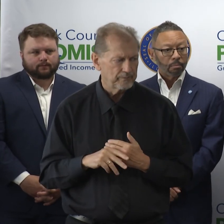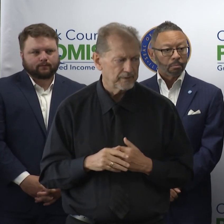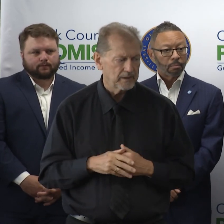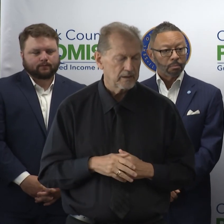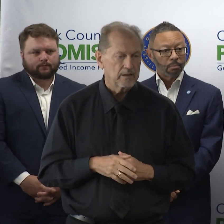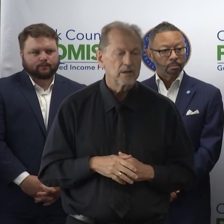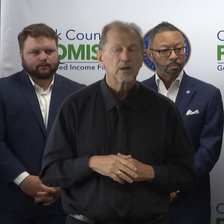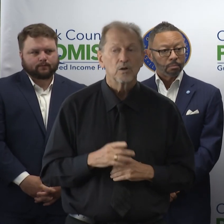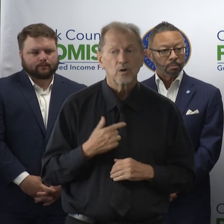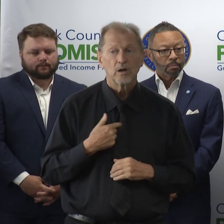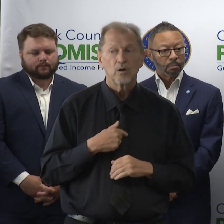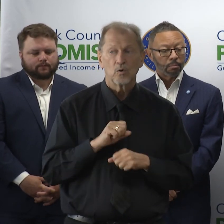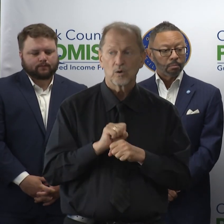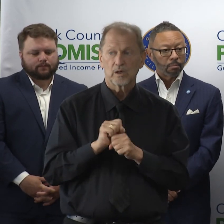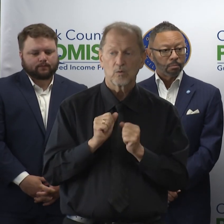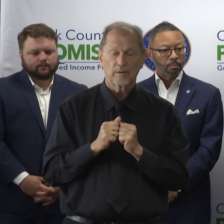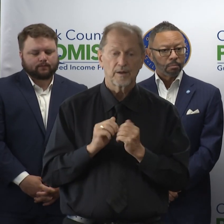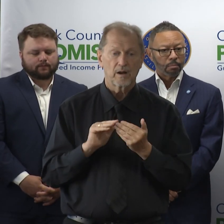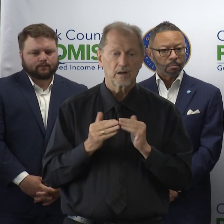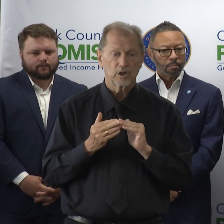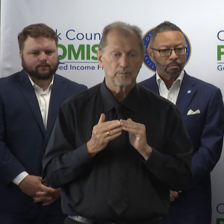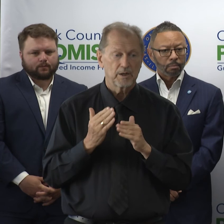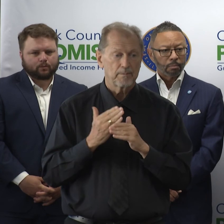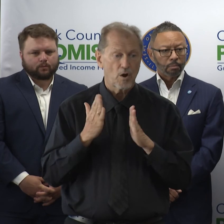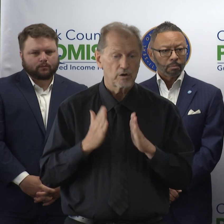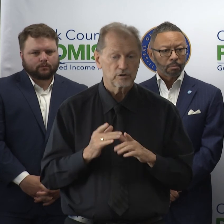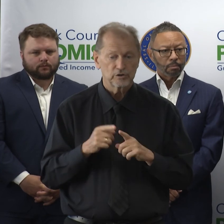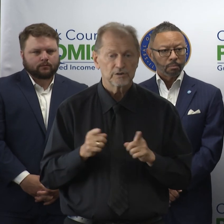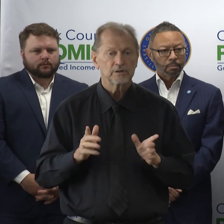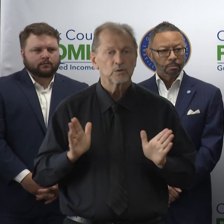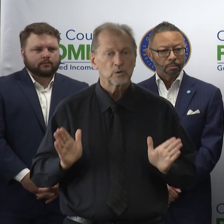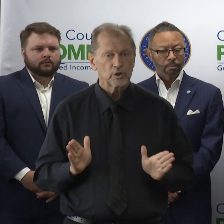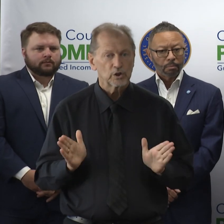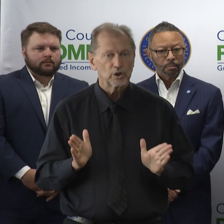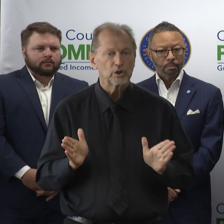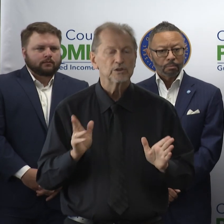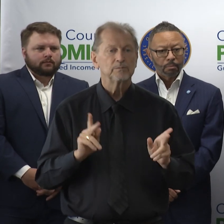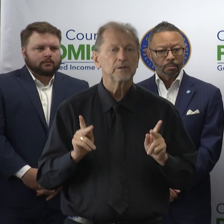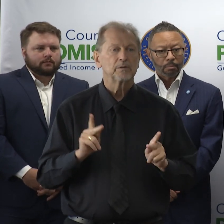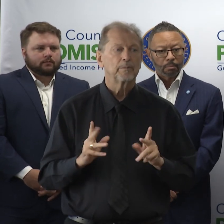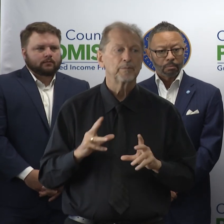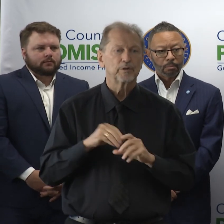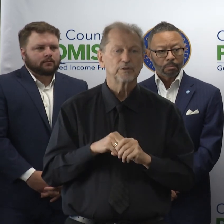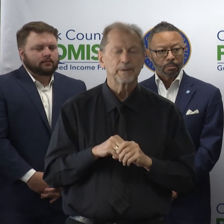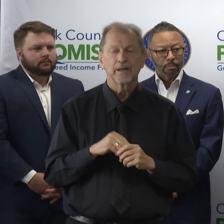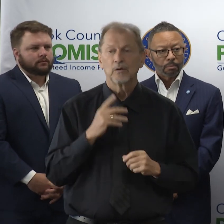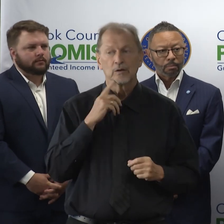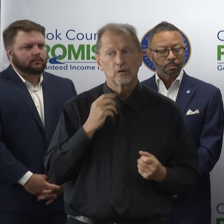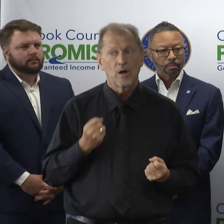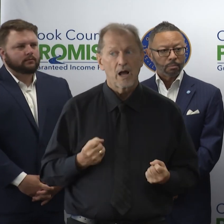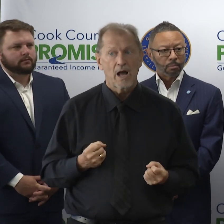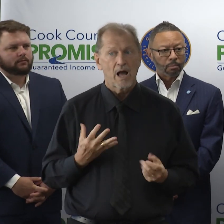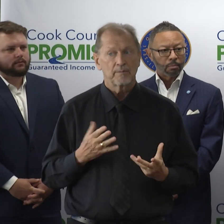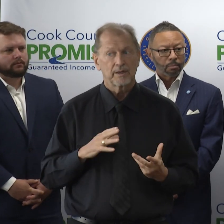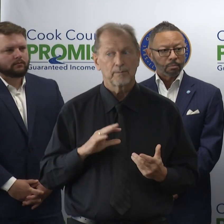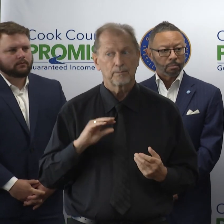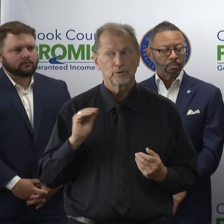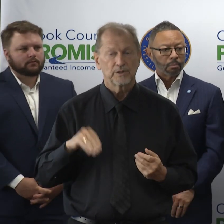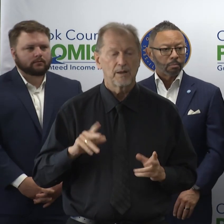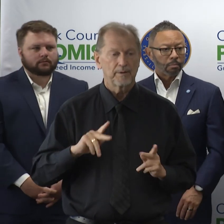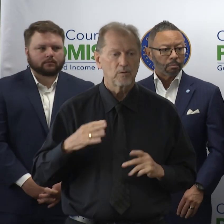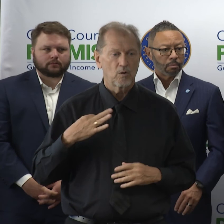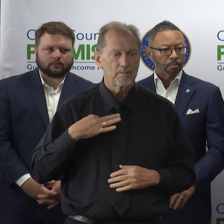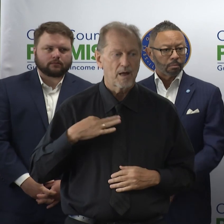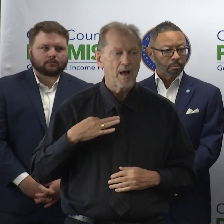Well, we're working with our community partners to encourage people to participate. I can't predict what the response rate is going to be, but